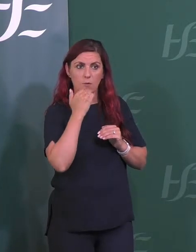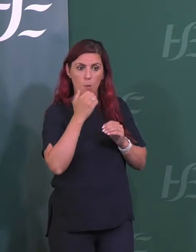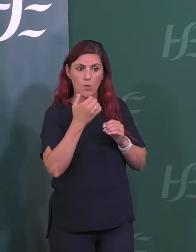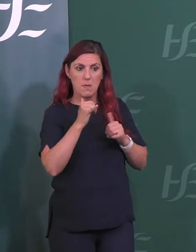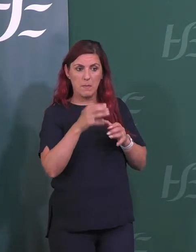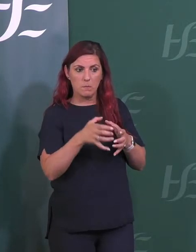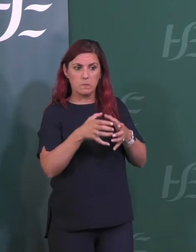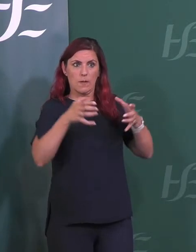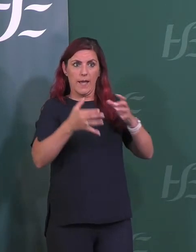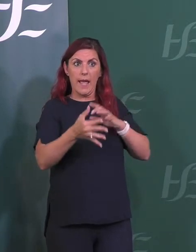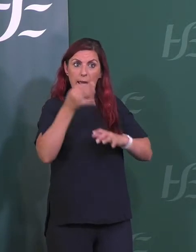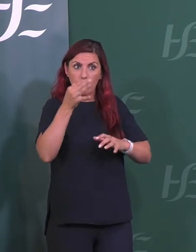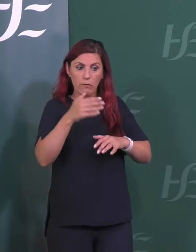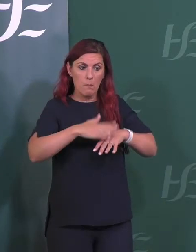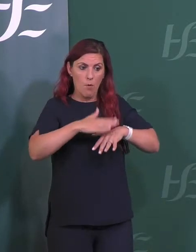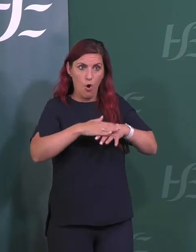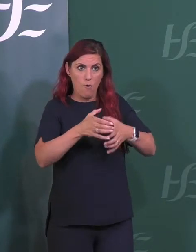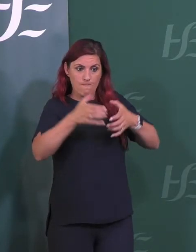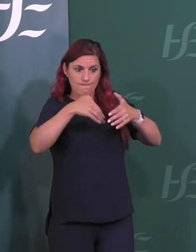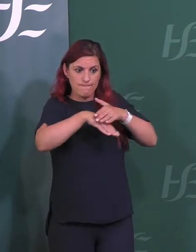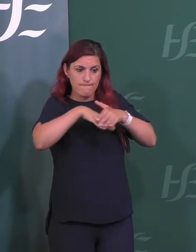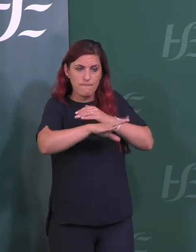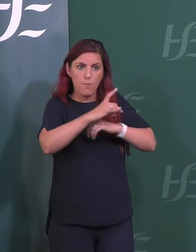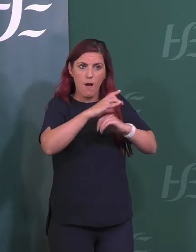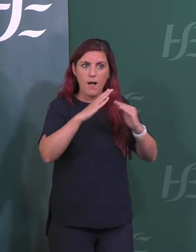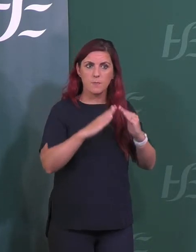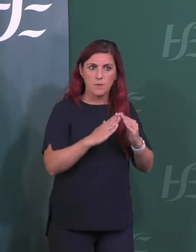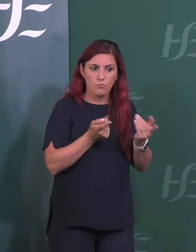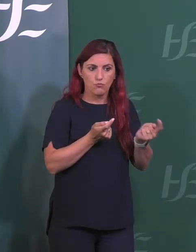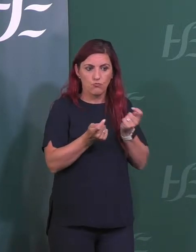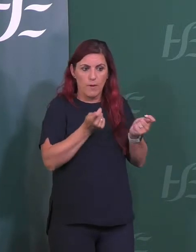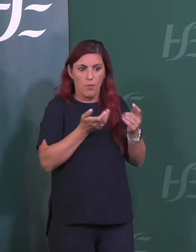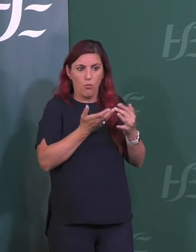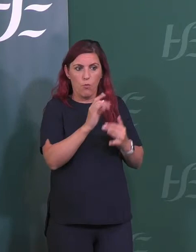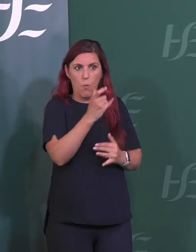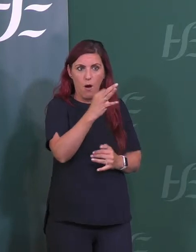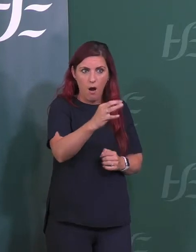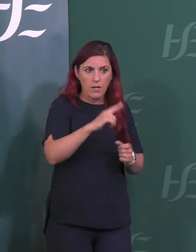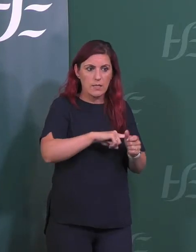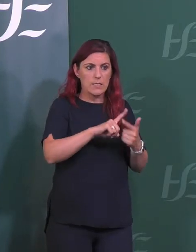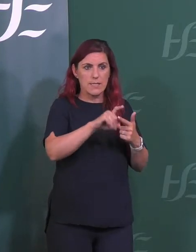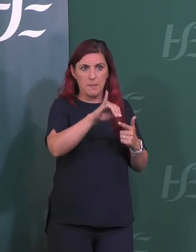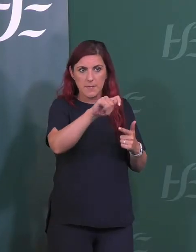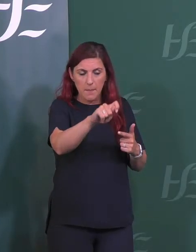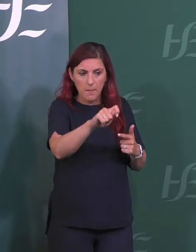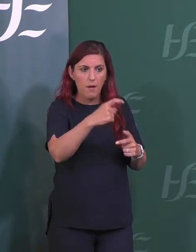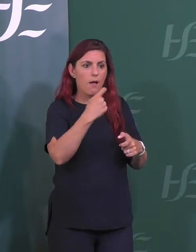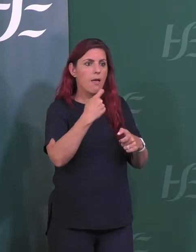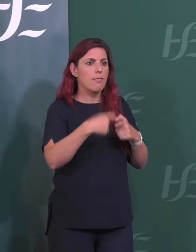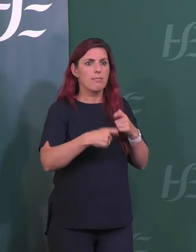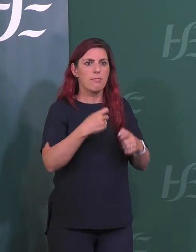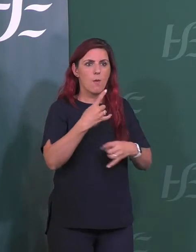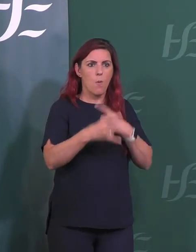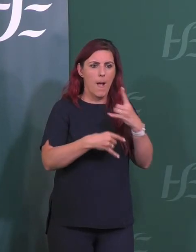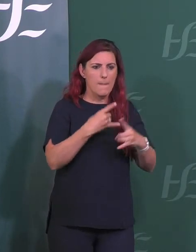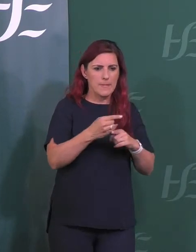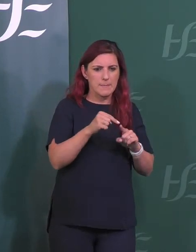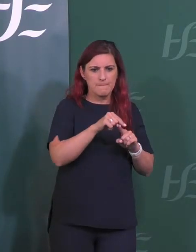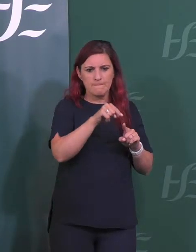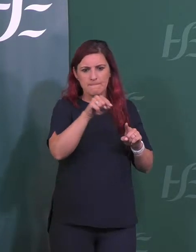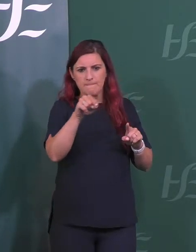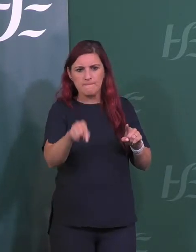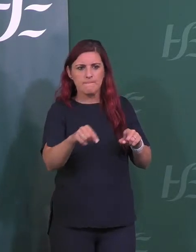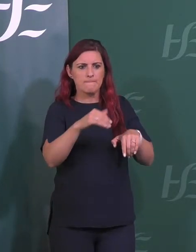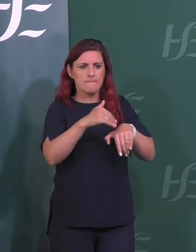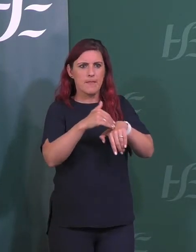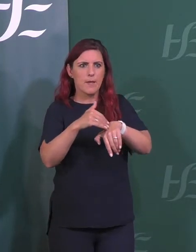are treating higher numbers of COVID patients throughout August and September, it poses a real threat to us through the